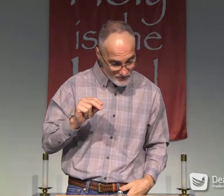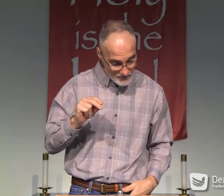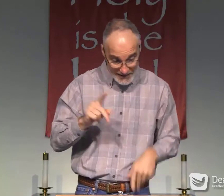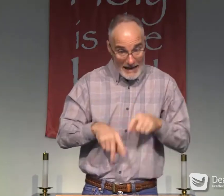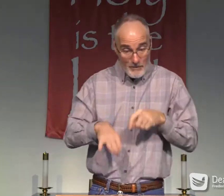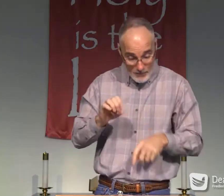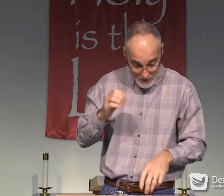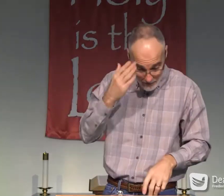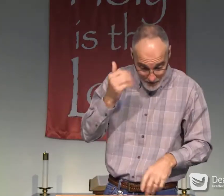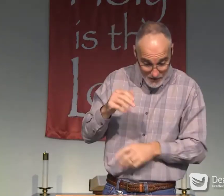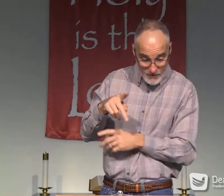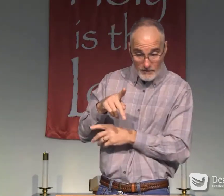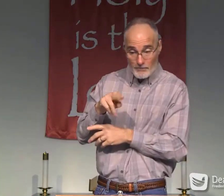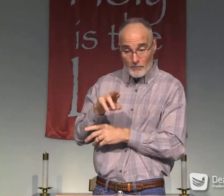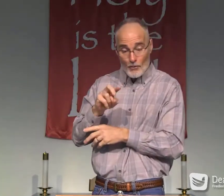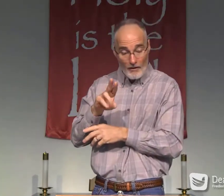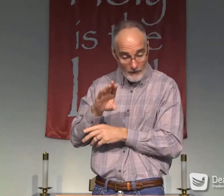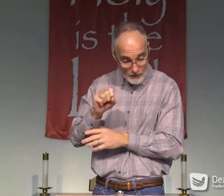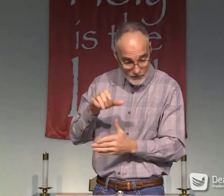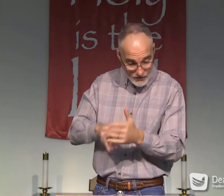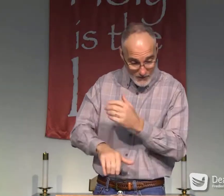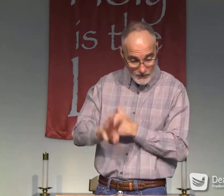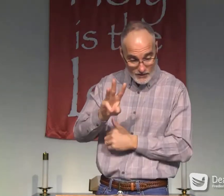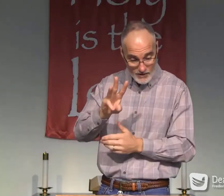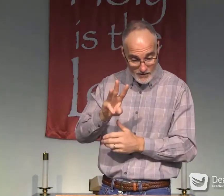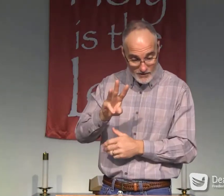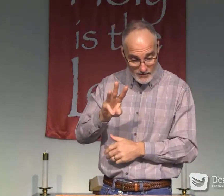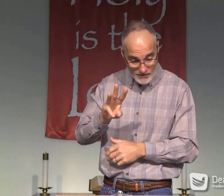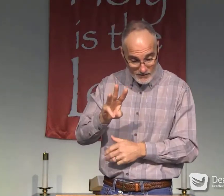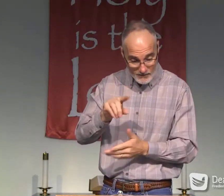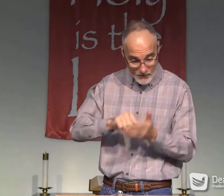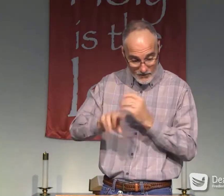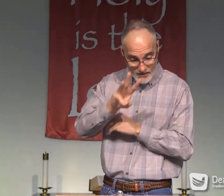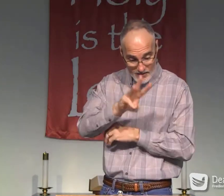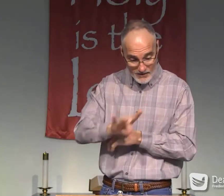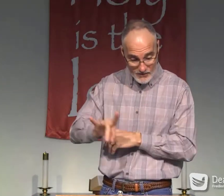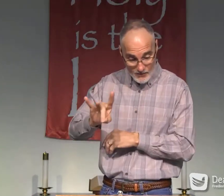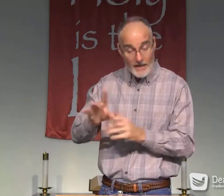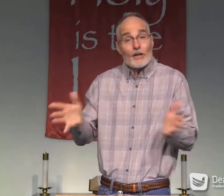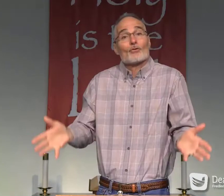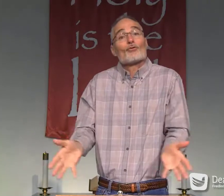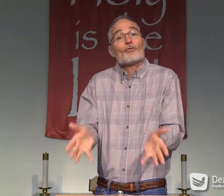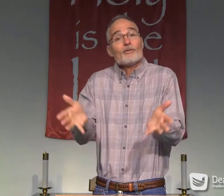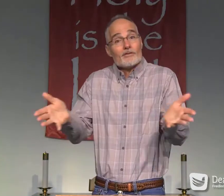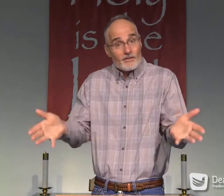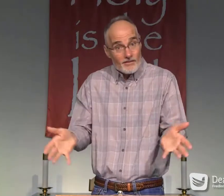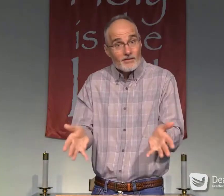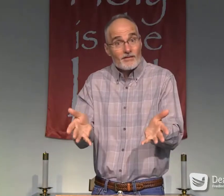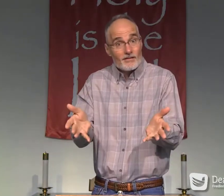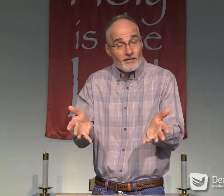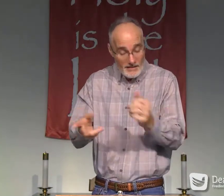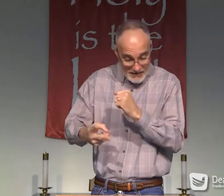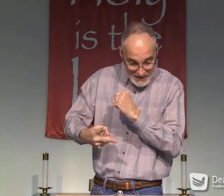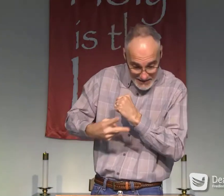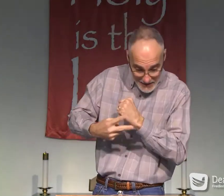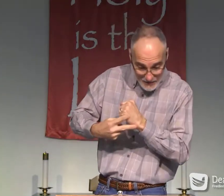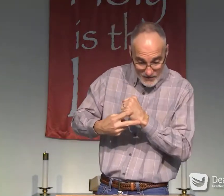what he means either. It can't be, because in Proverbs chapter 6, verses 6 to 8, he